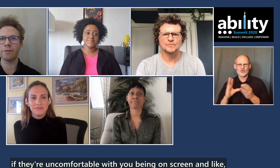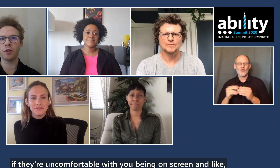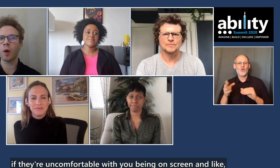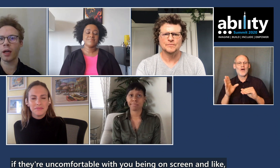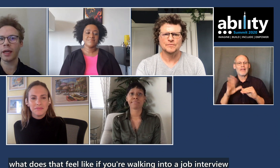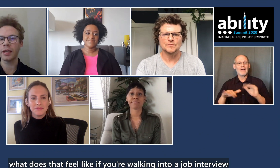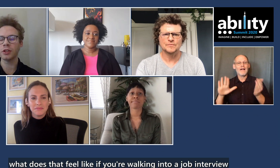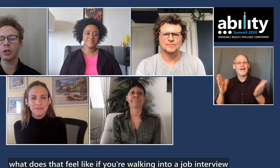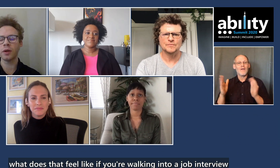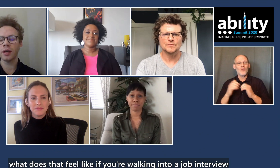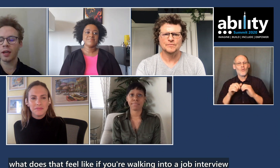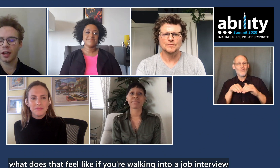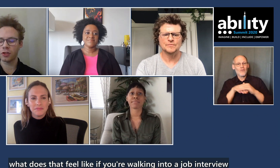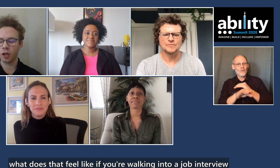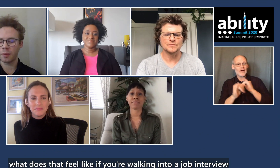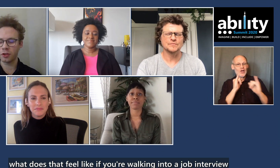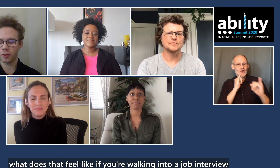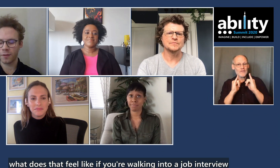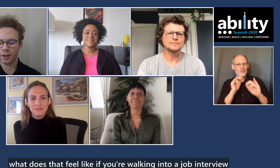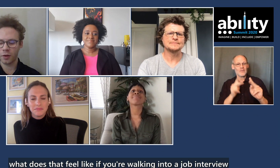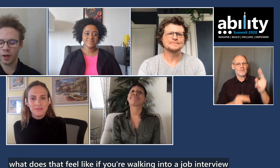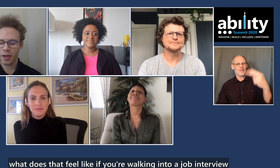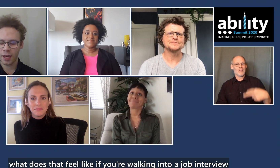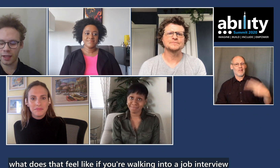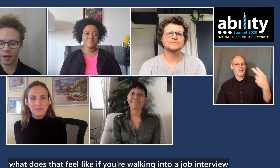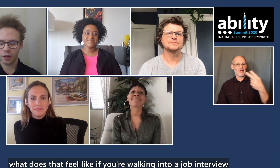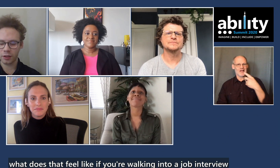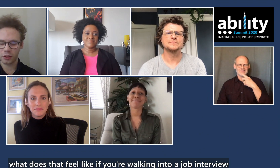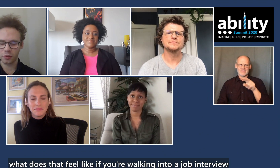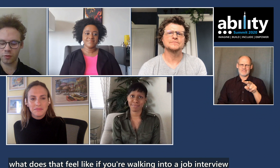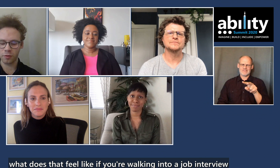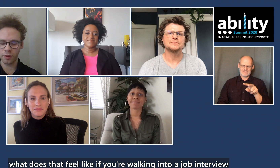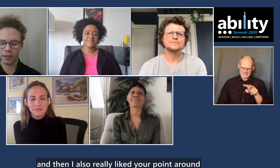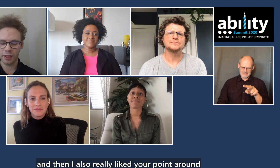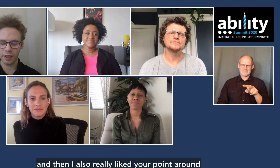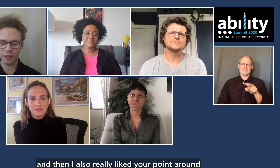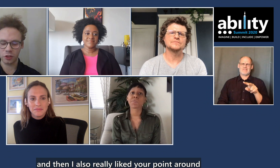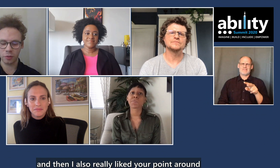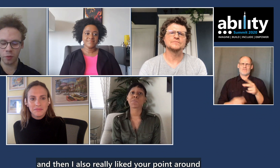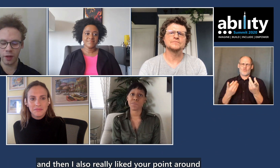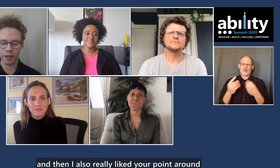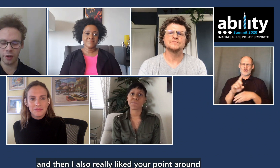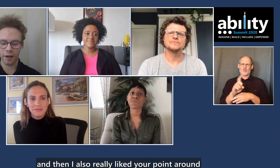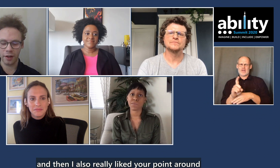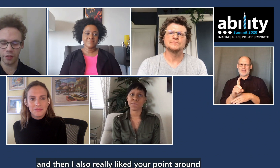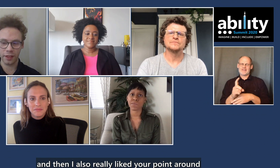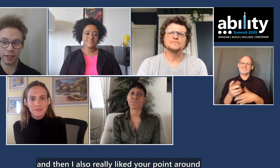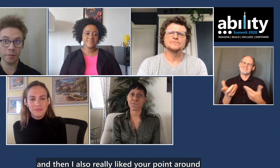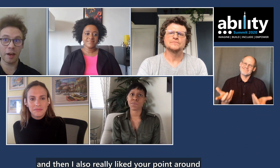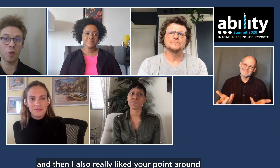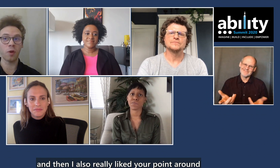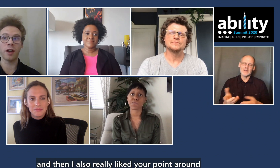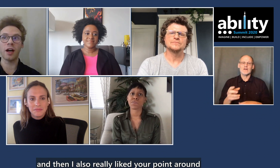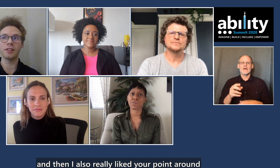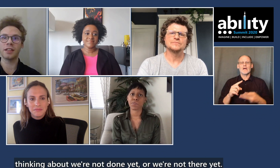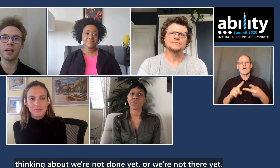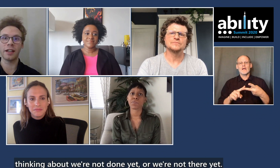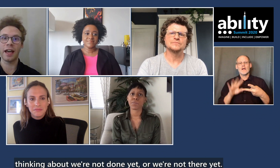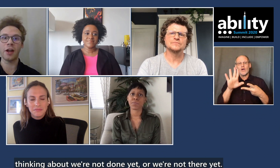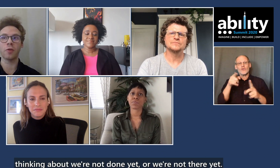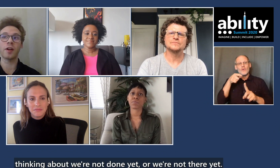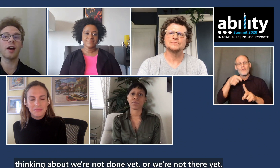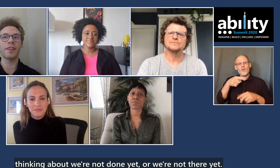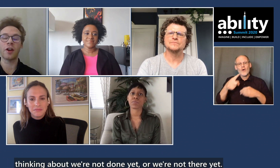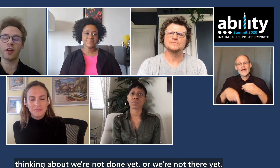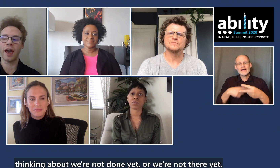that feel like if you're walking into a job interview? And then I also really liked your point around thinking about we're not